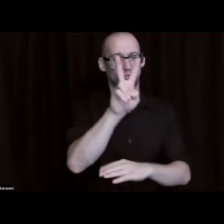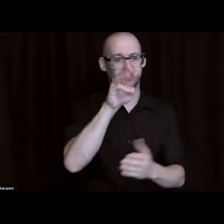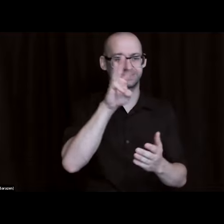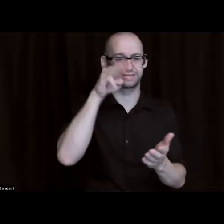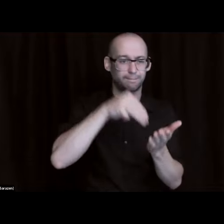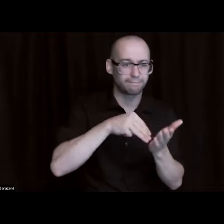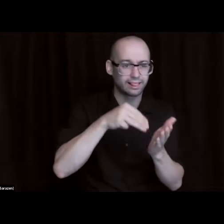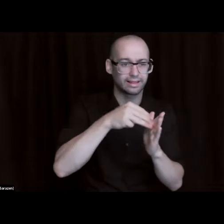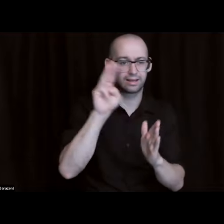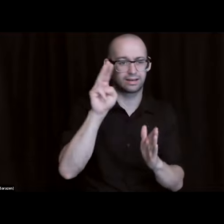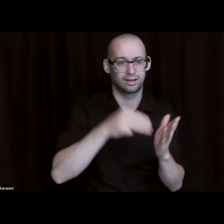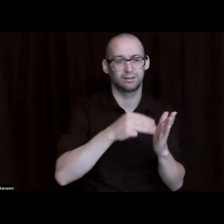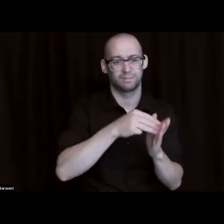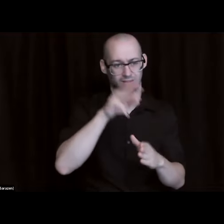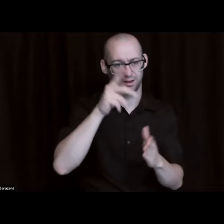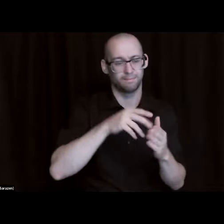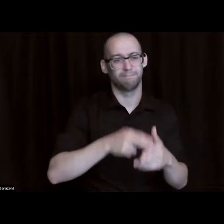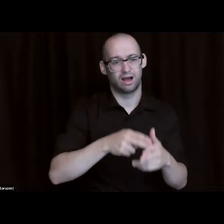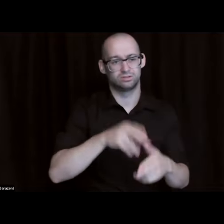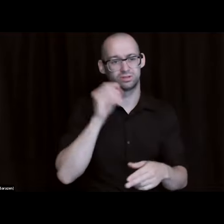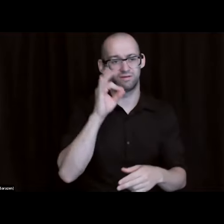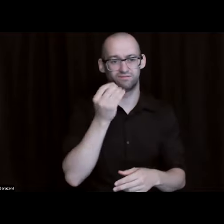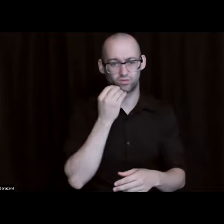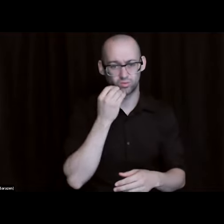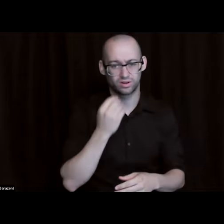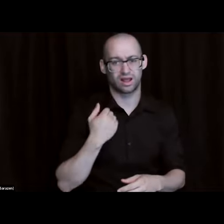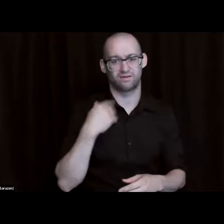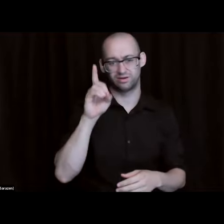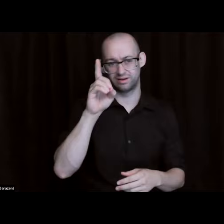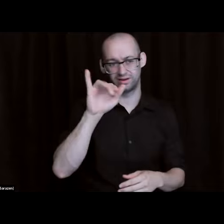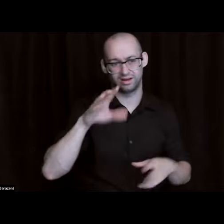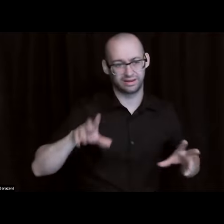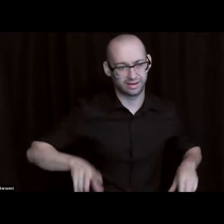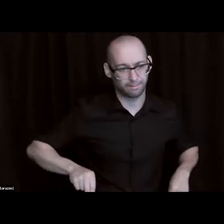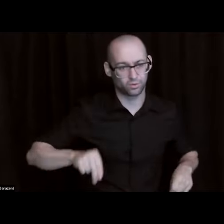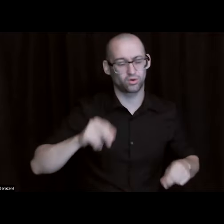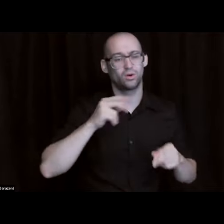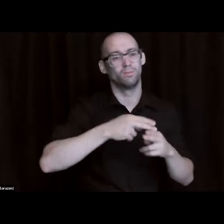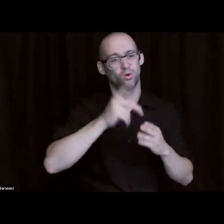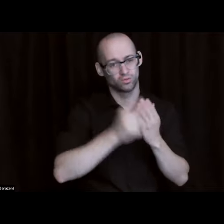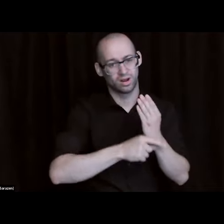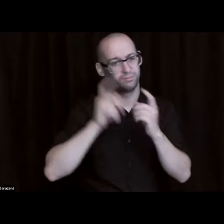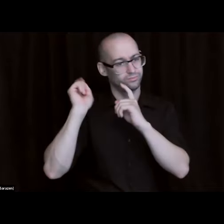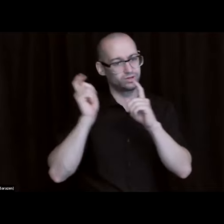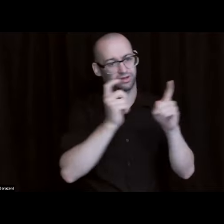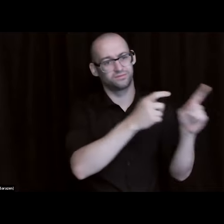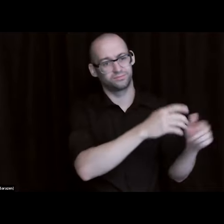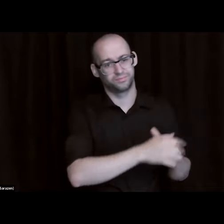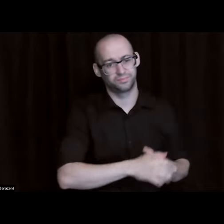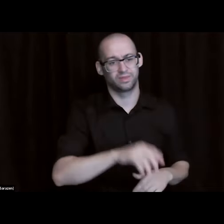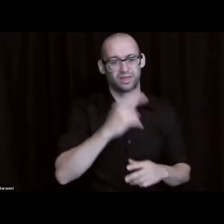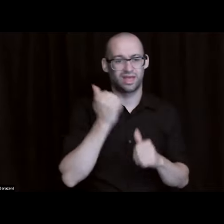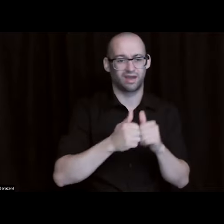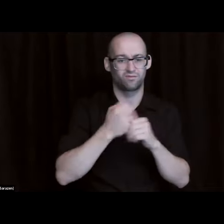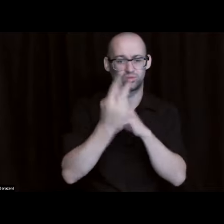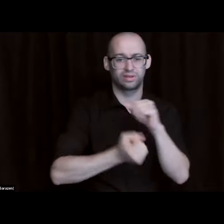food. We also have a diaper program where we pass out diapers throughout the county. Every 2 years, our agency